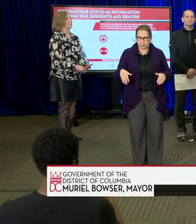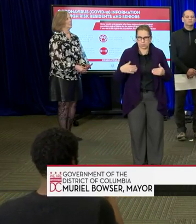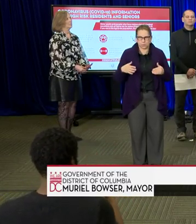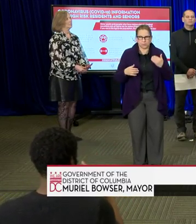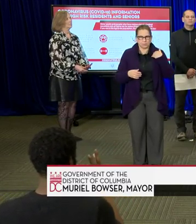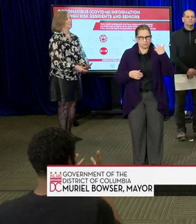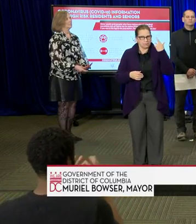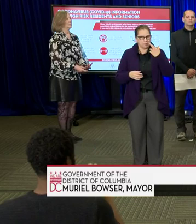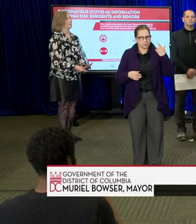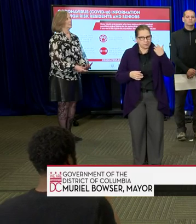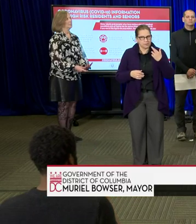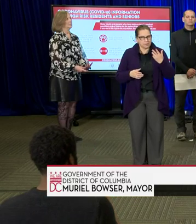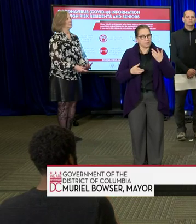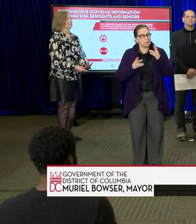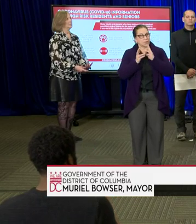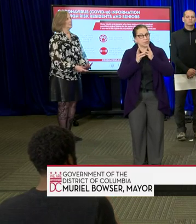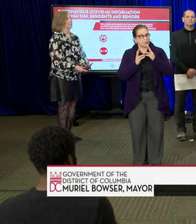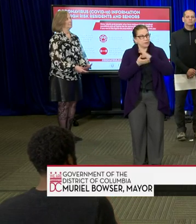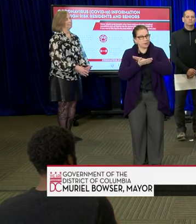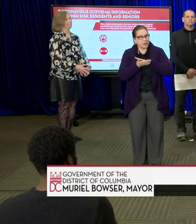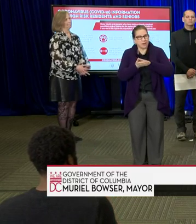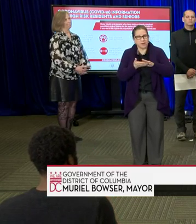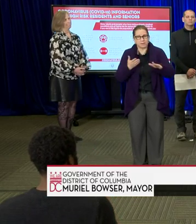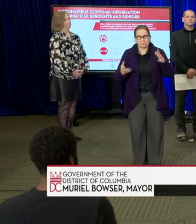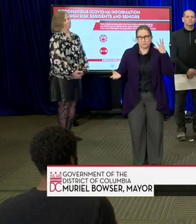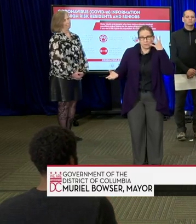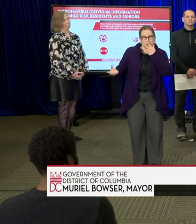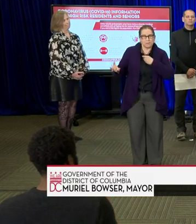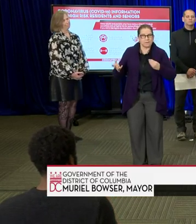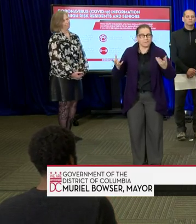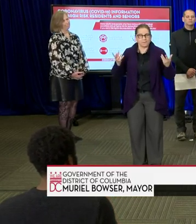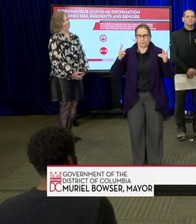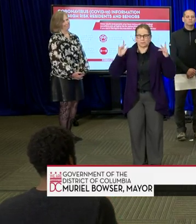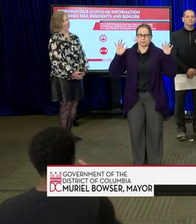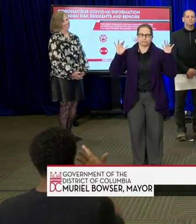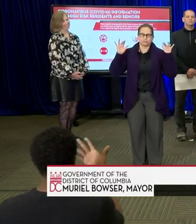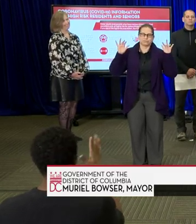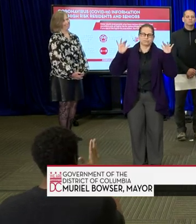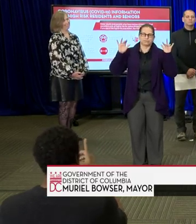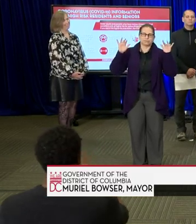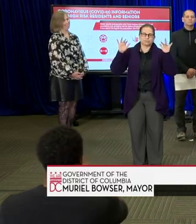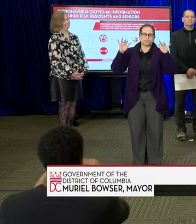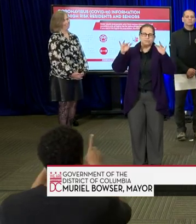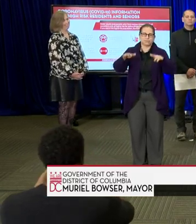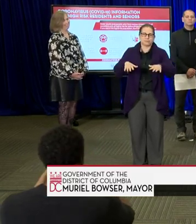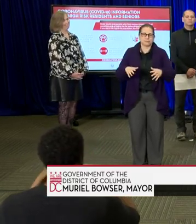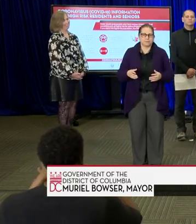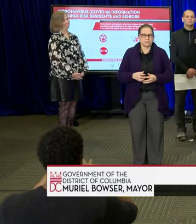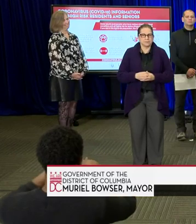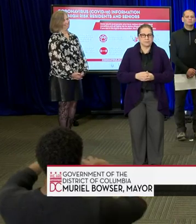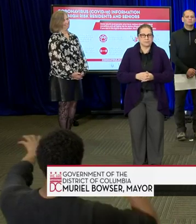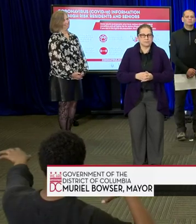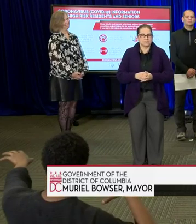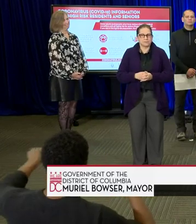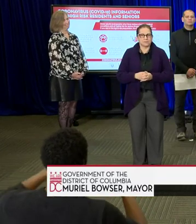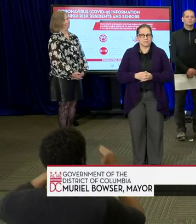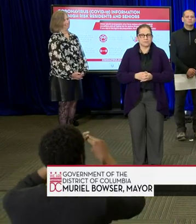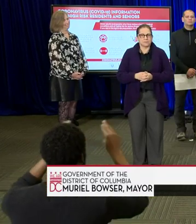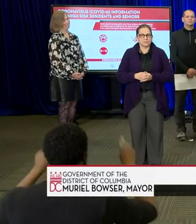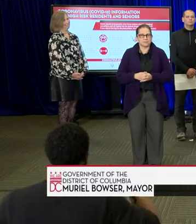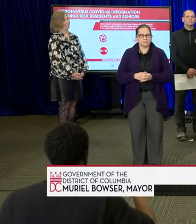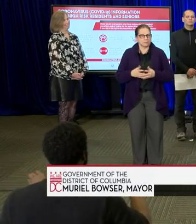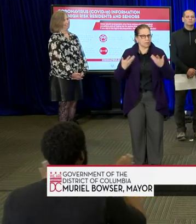day that if we were going to stop, even though we've canceled the parades, we've closed the restaurants, the museums are